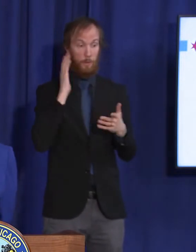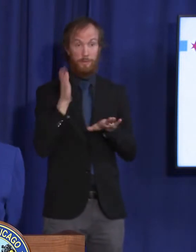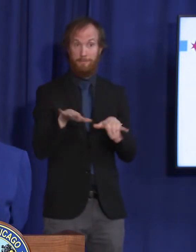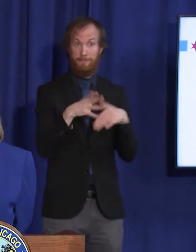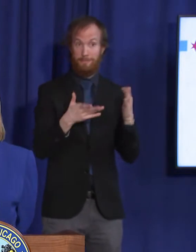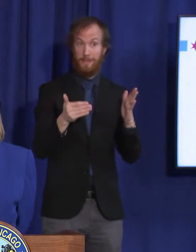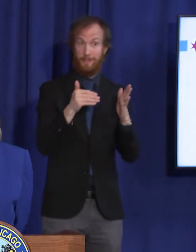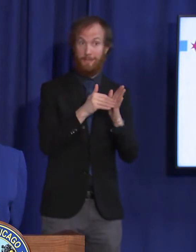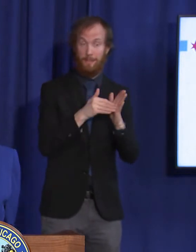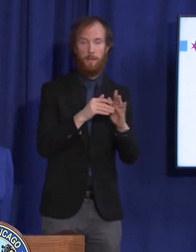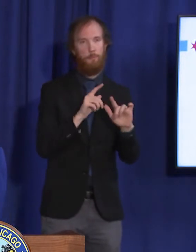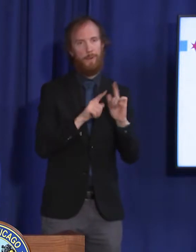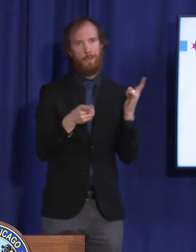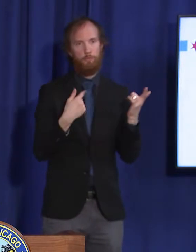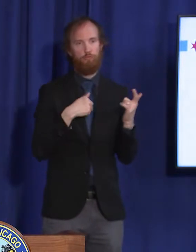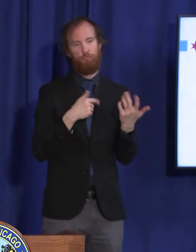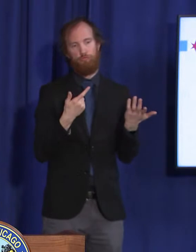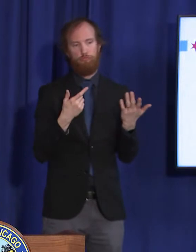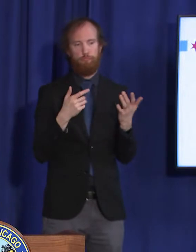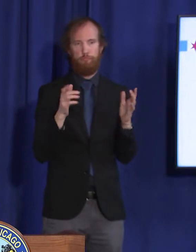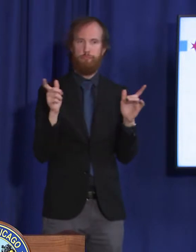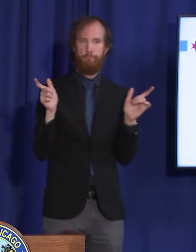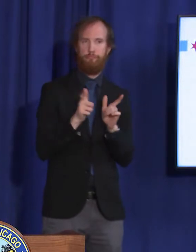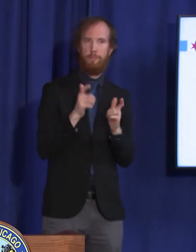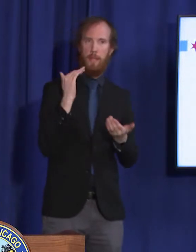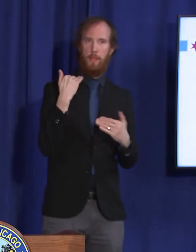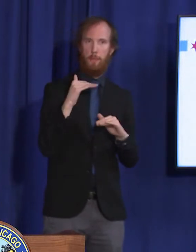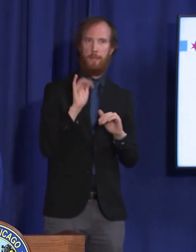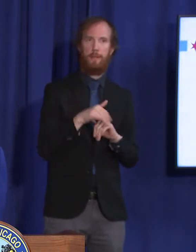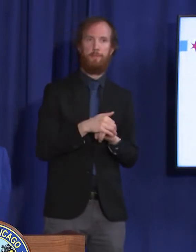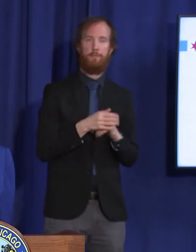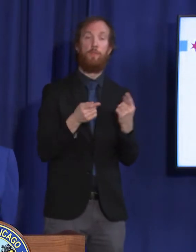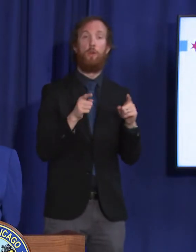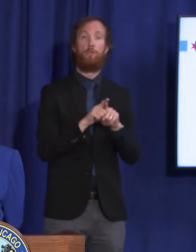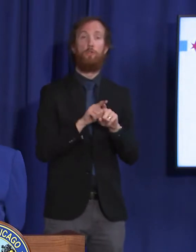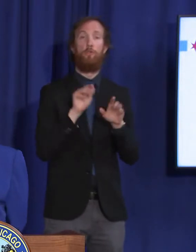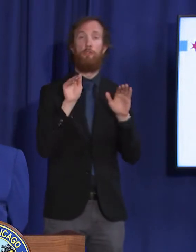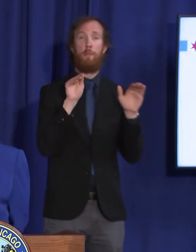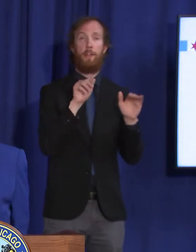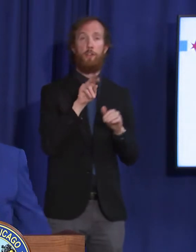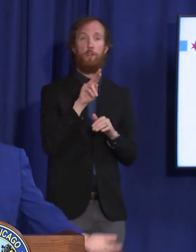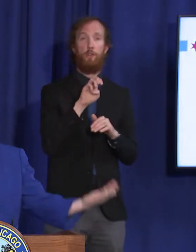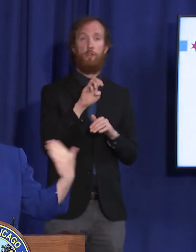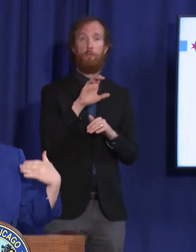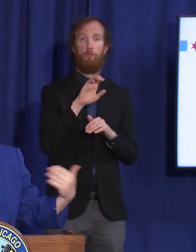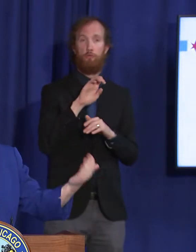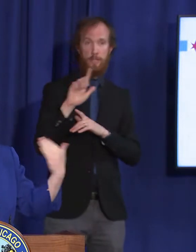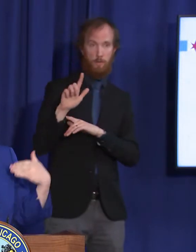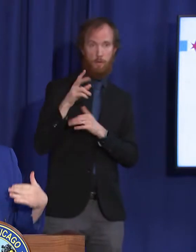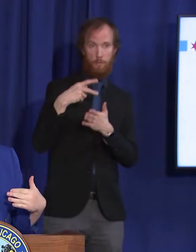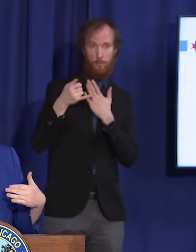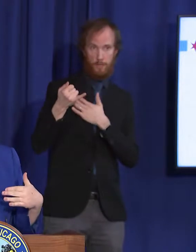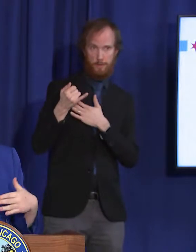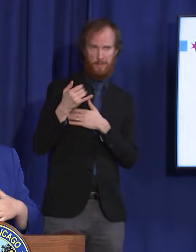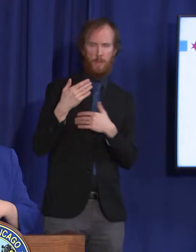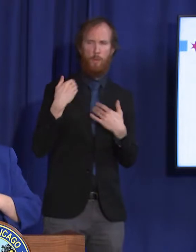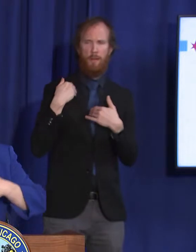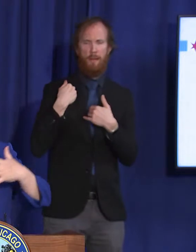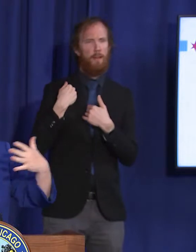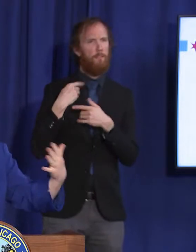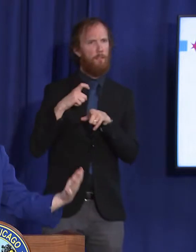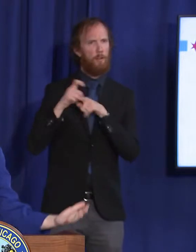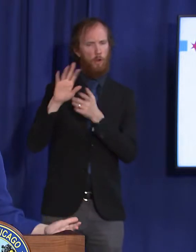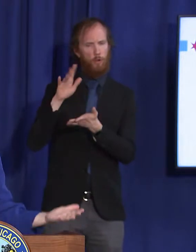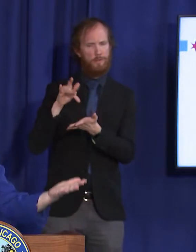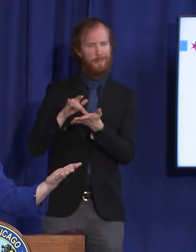information. We've also launched a reminder recall project. So our call center staff, who are getting fewer calls in right